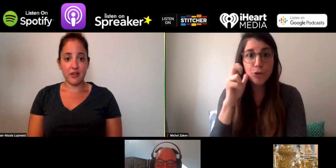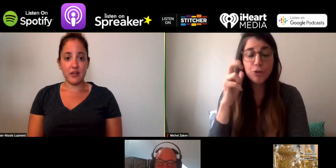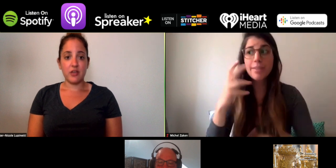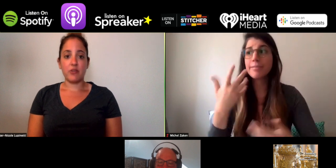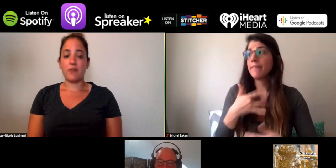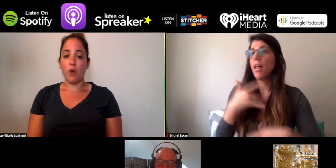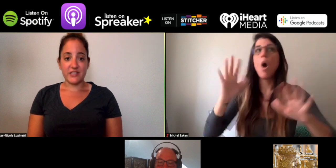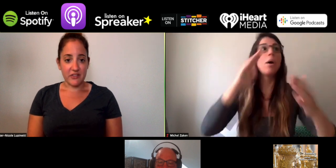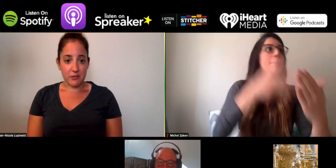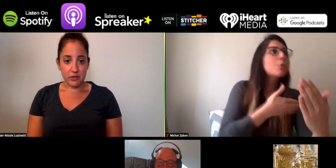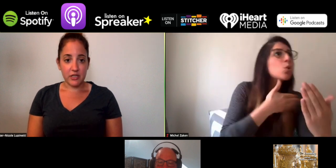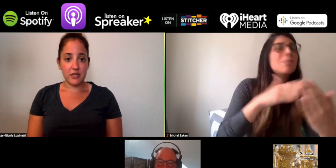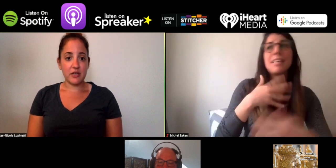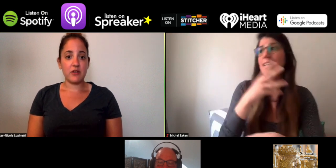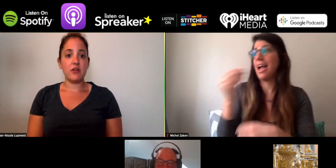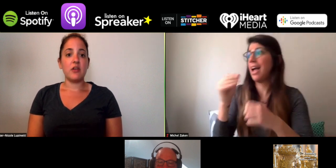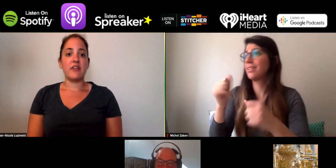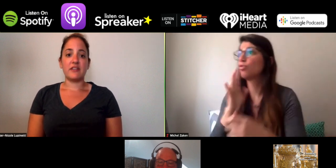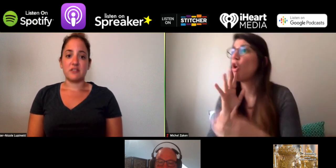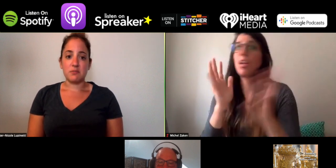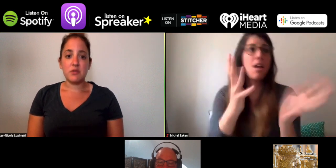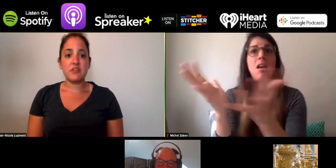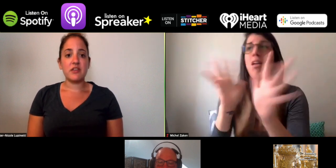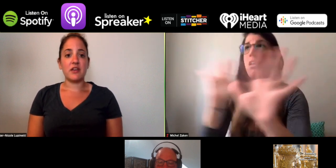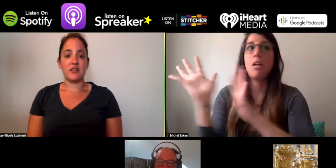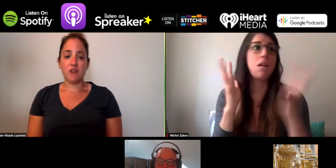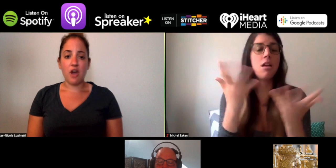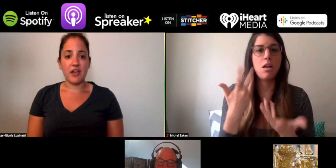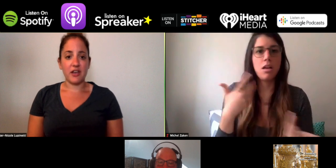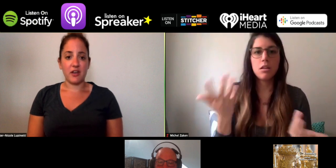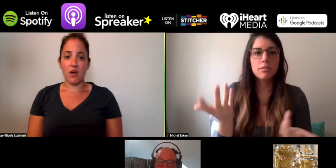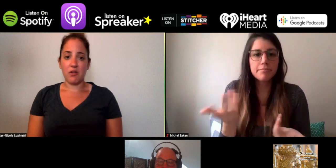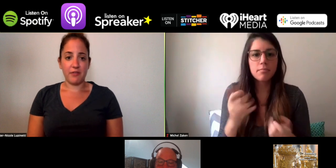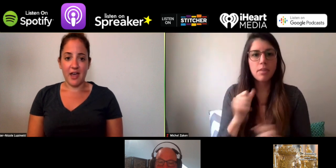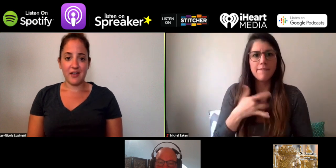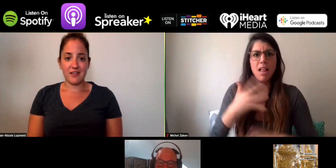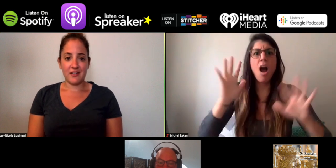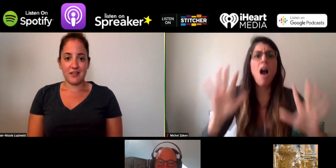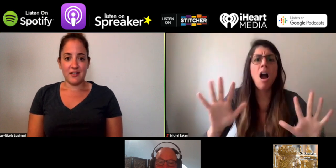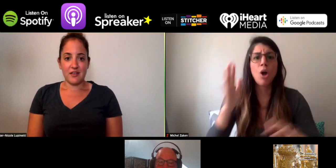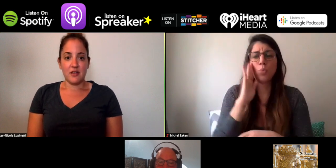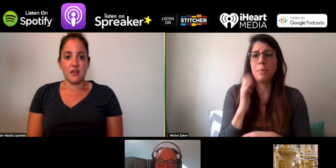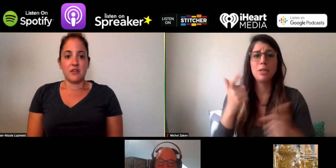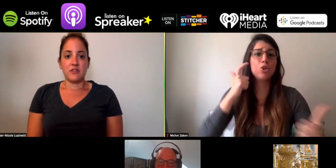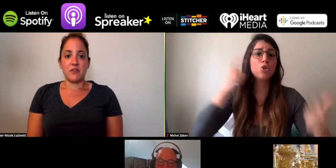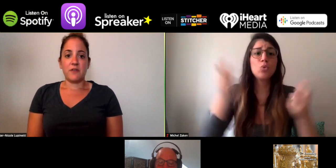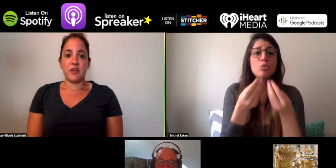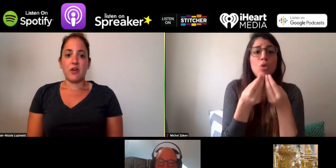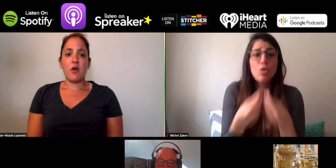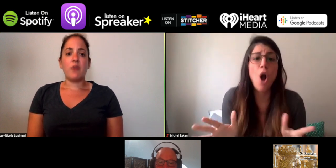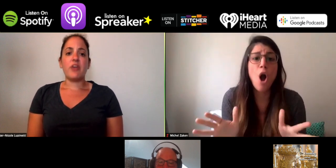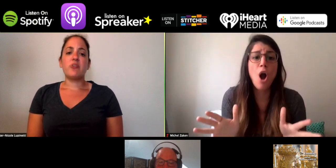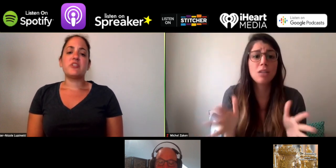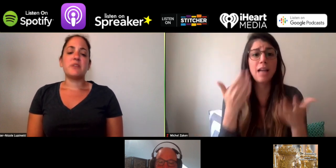hearing, you know, they've always had the ability to hear. They can listen to music and talking and all of that. So they feel